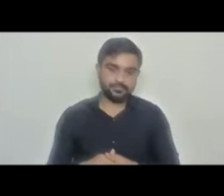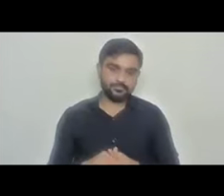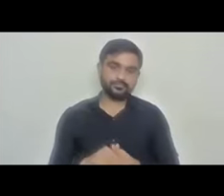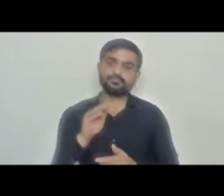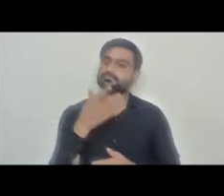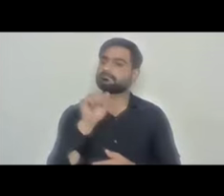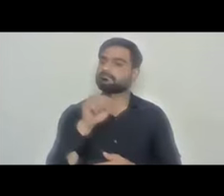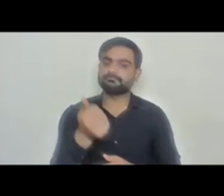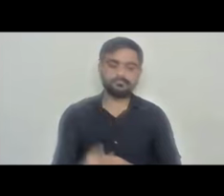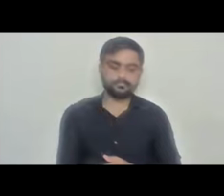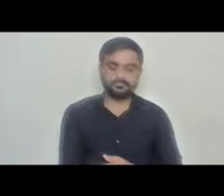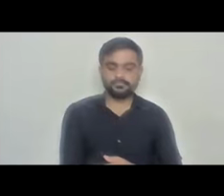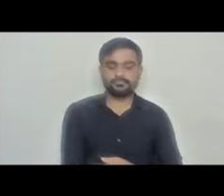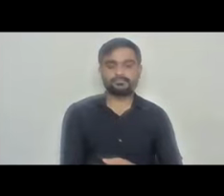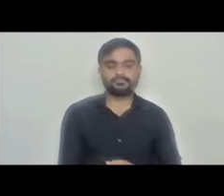yeah.